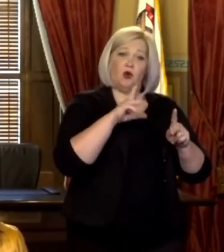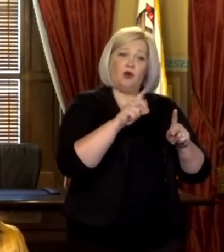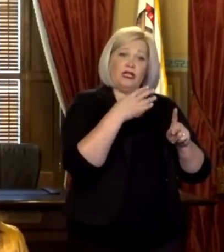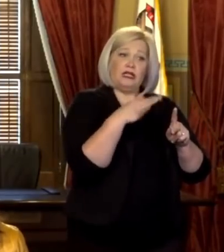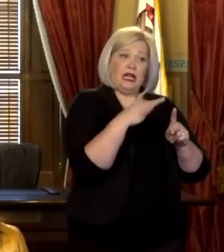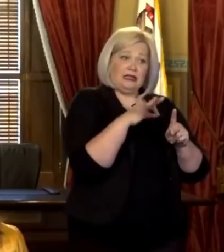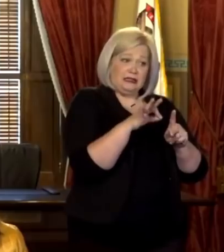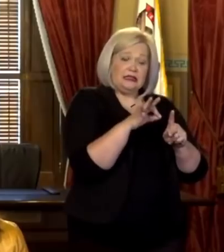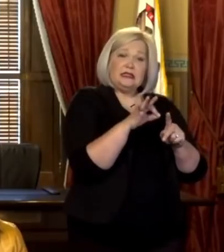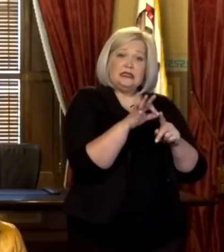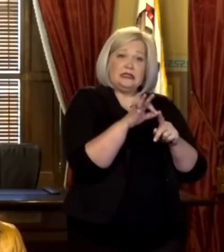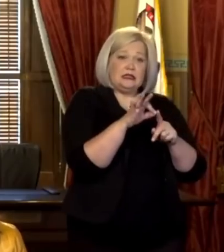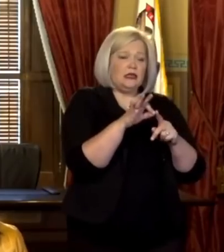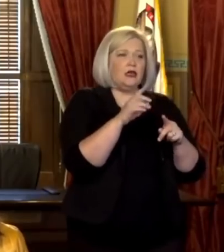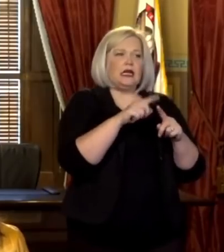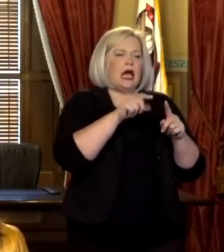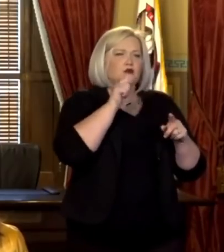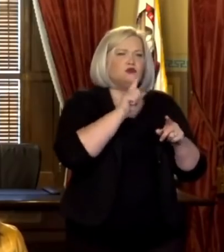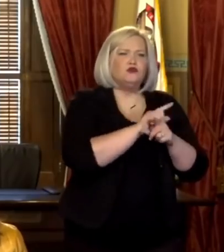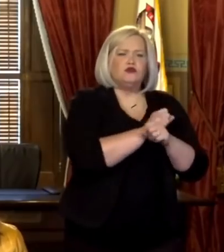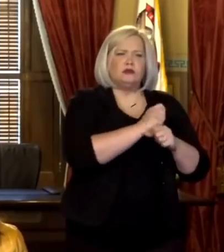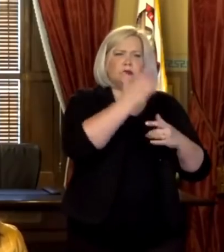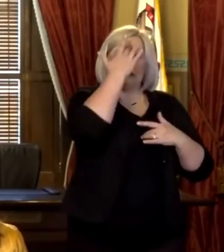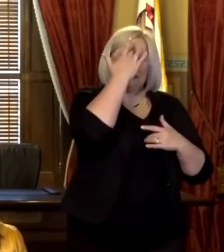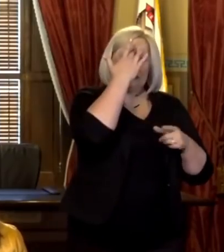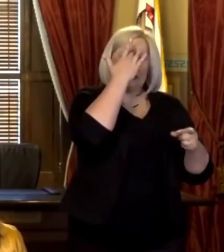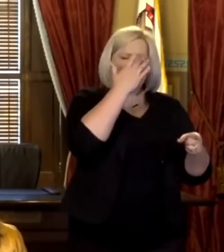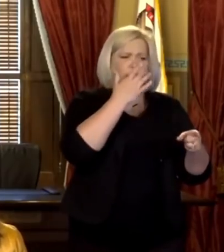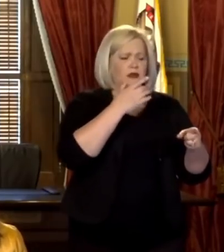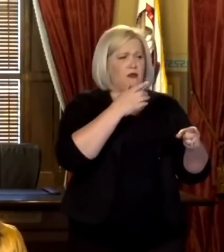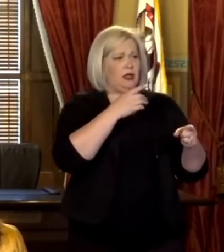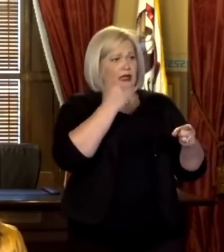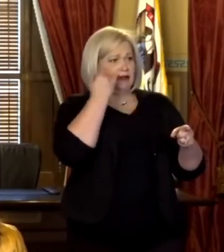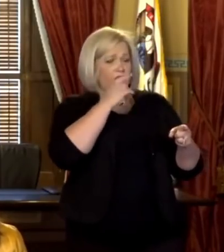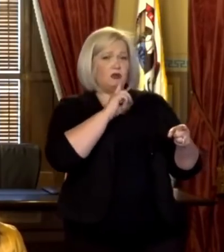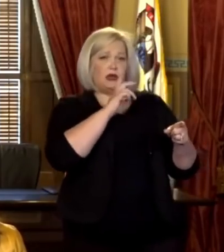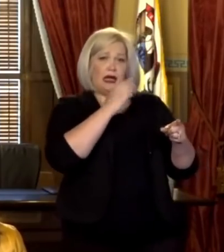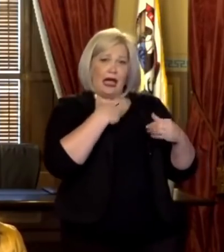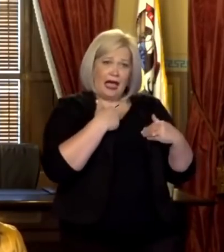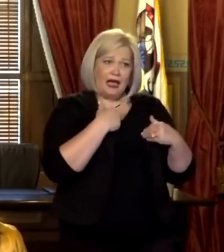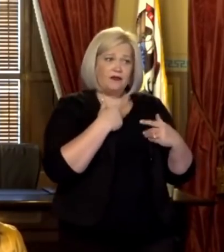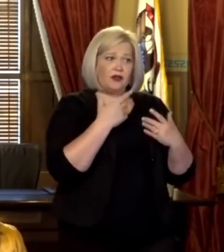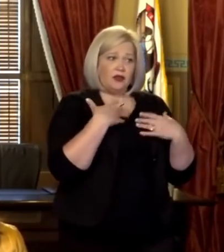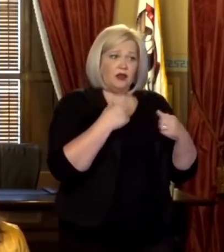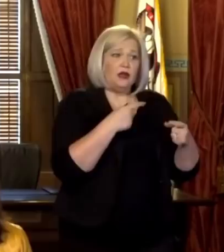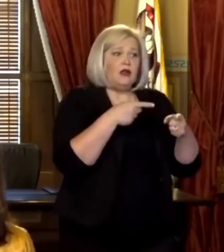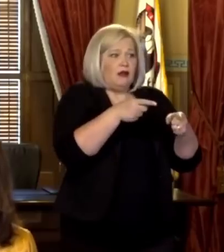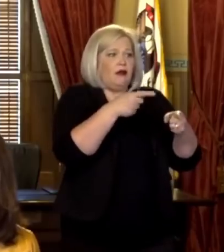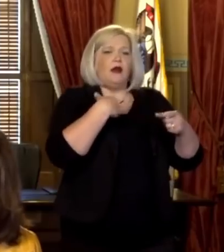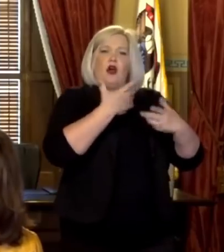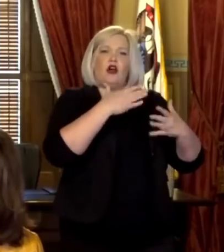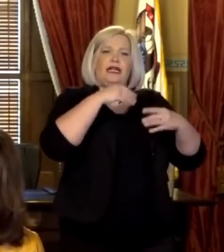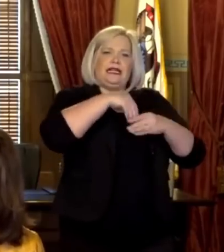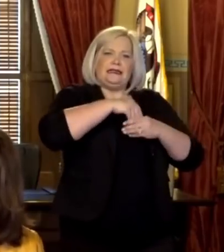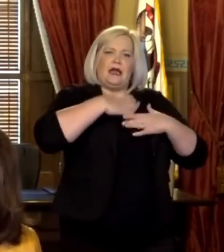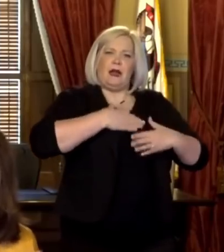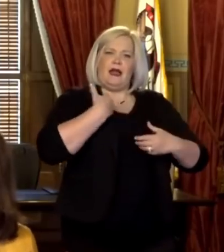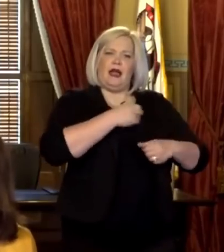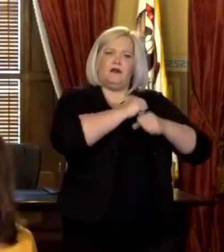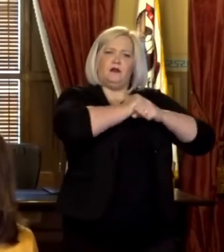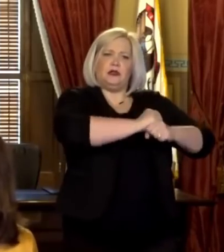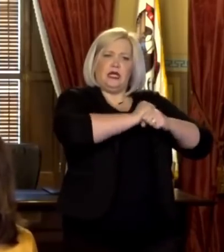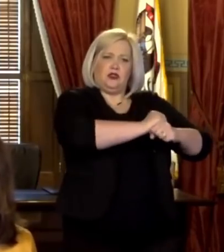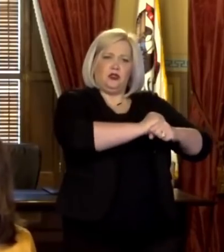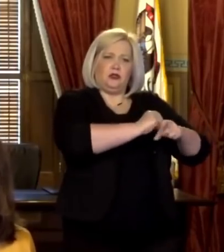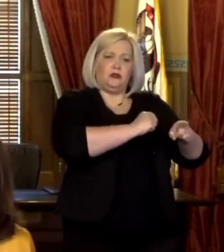that they needed a test to confirm that they'd had it. But we want to confirm if they did and to know that they've got antibodies. You can't take the